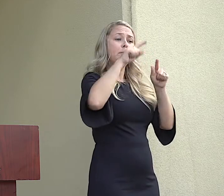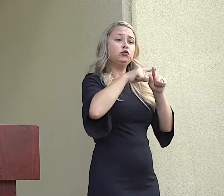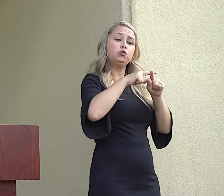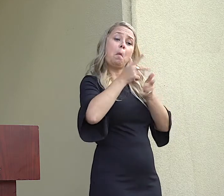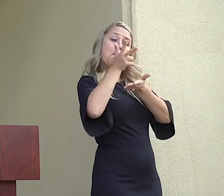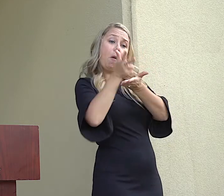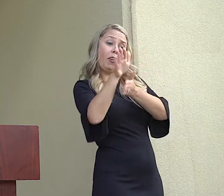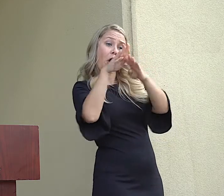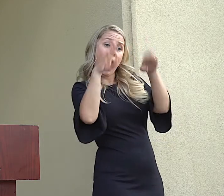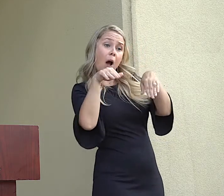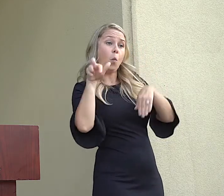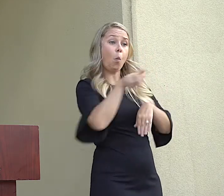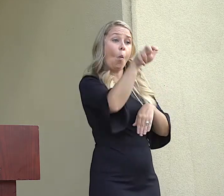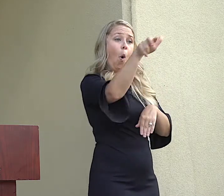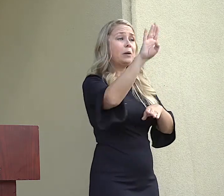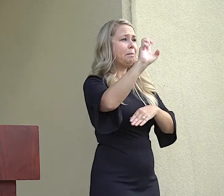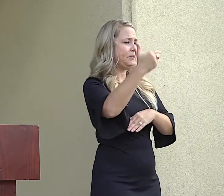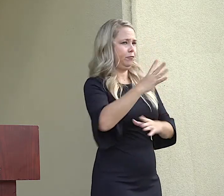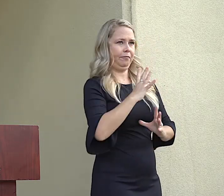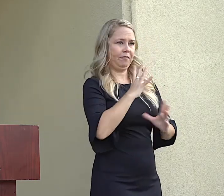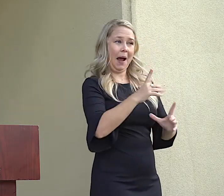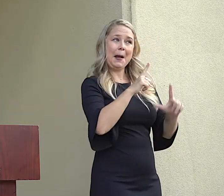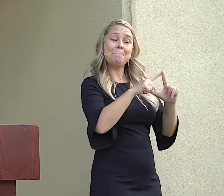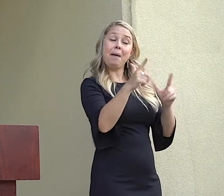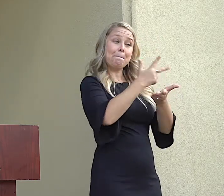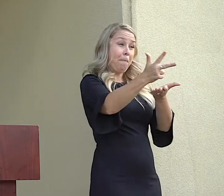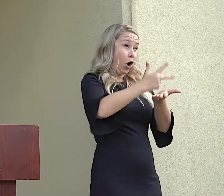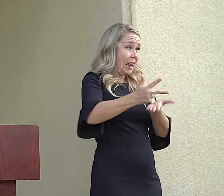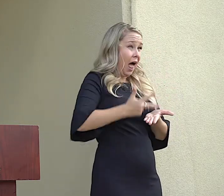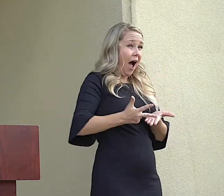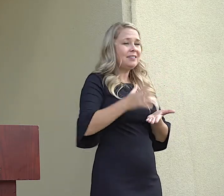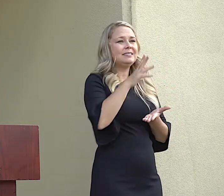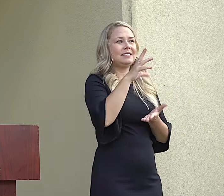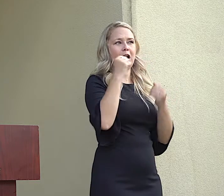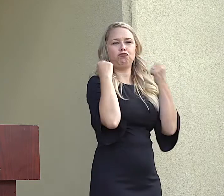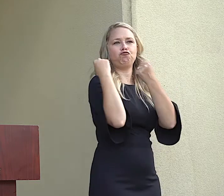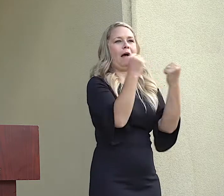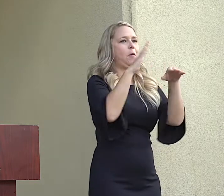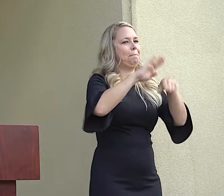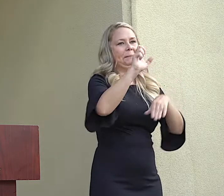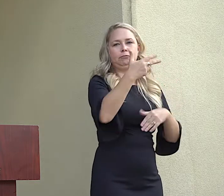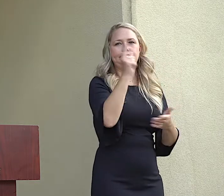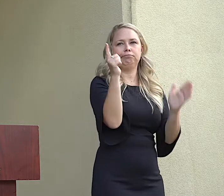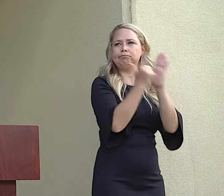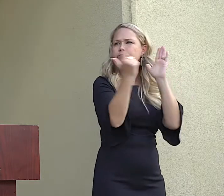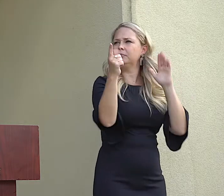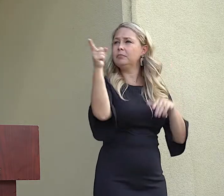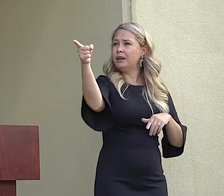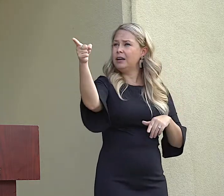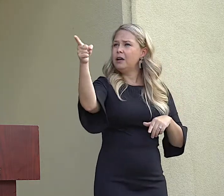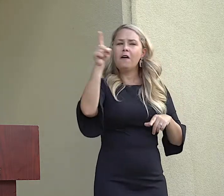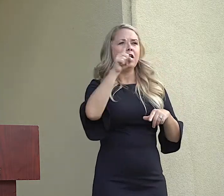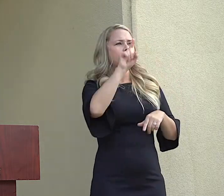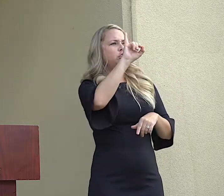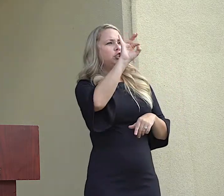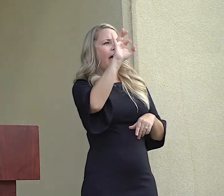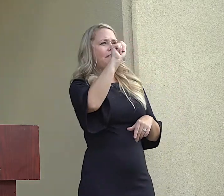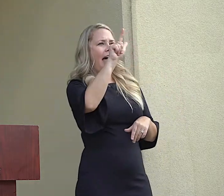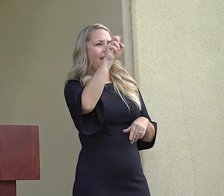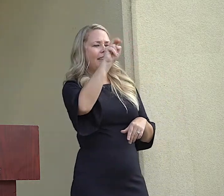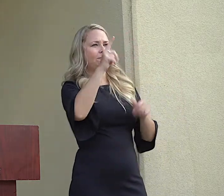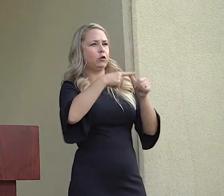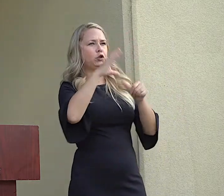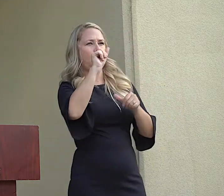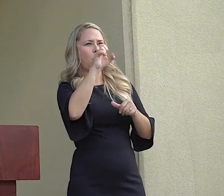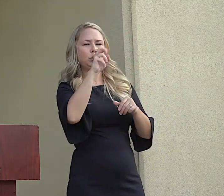to park, but public parking lots and vehicular traffic are closed at this time. Can people arrive Yes, sir. by bicycle? Sorry, Jeff Allen, FirstCoast News. Can people arrive by